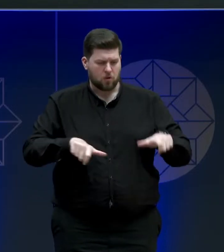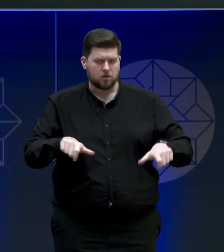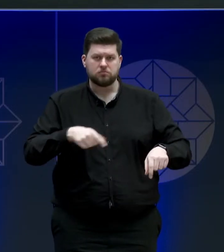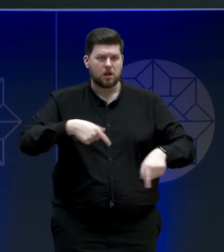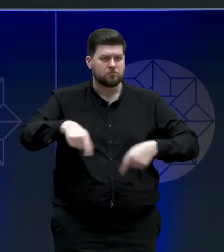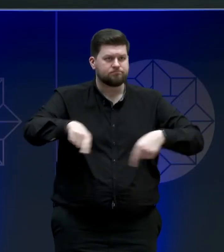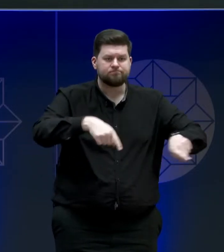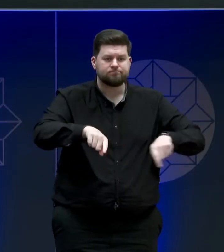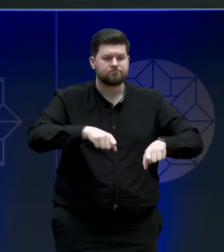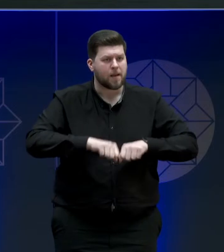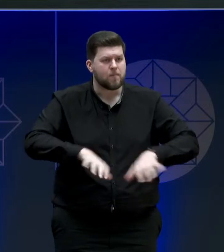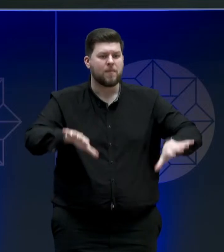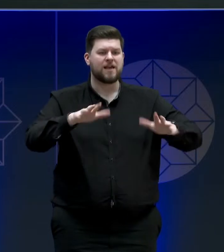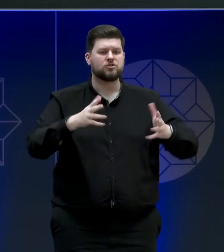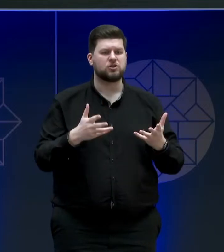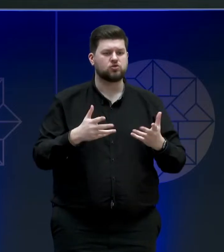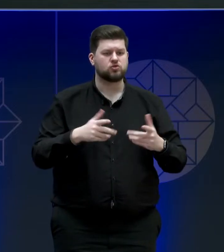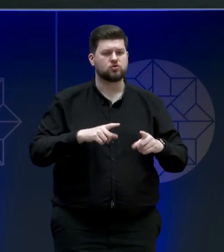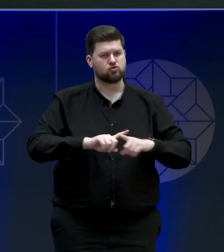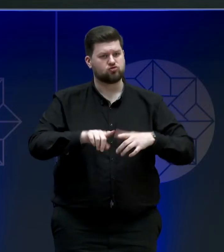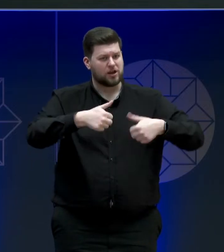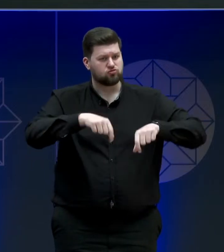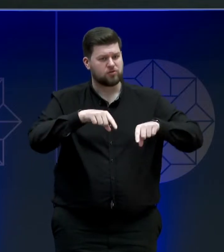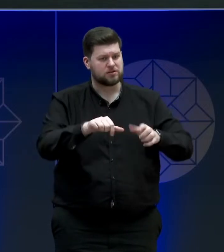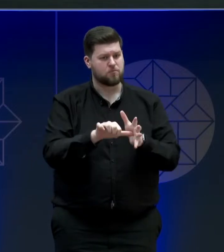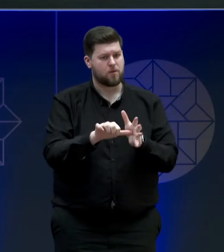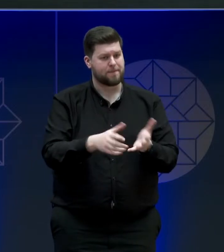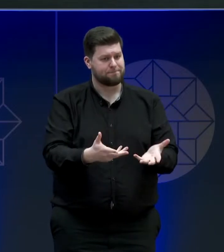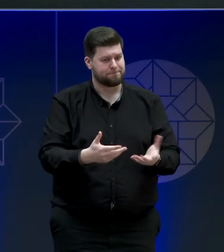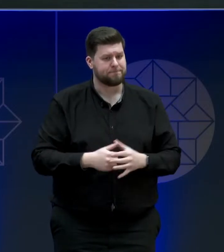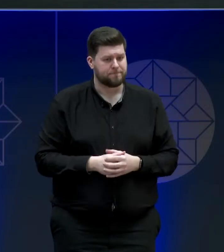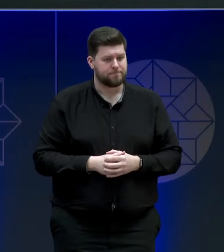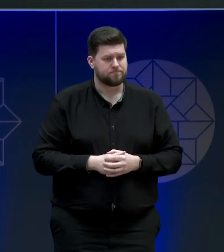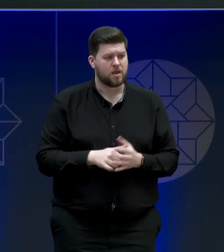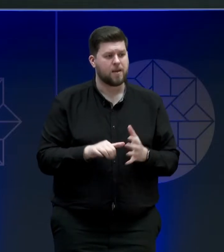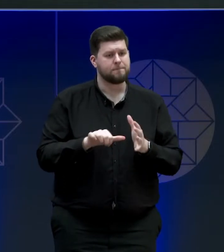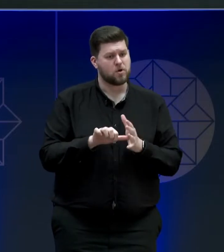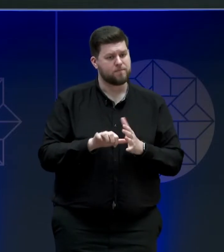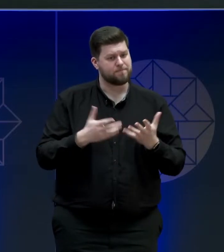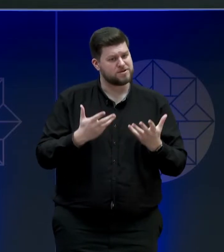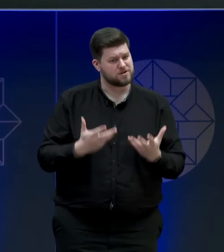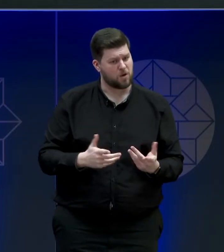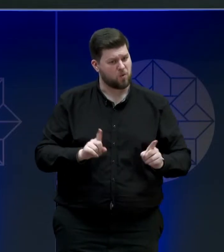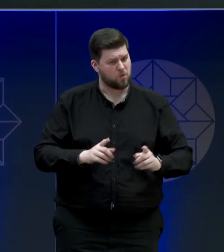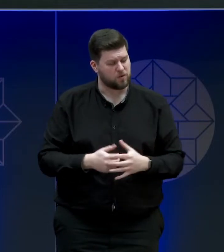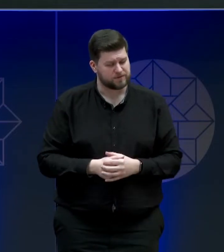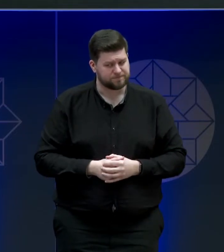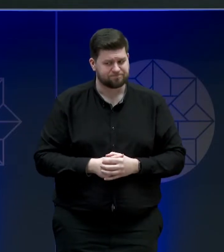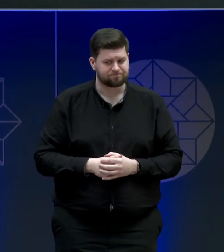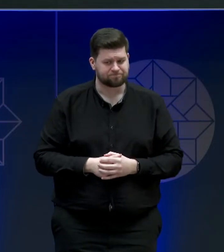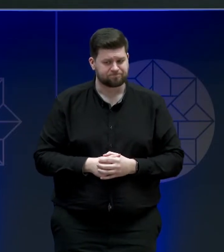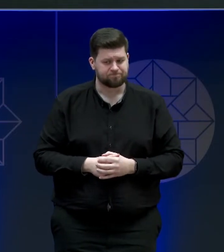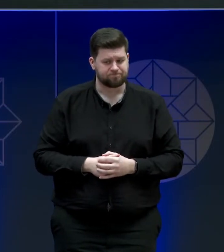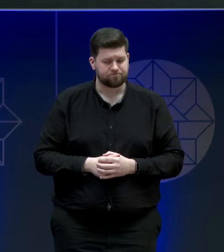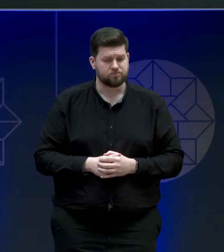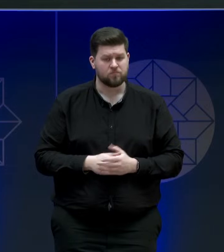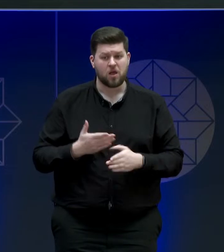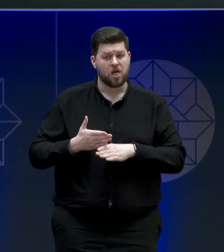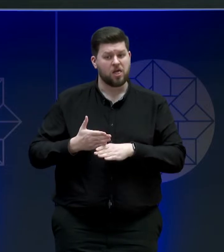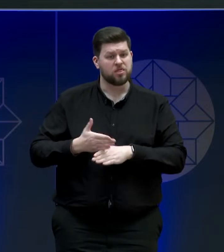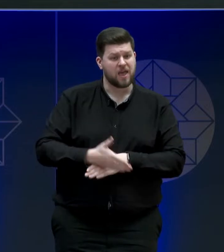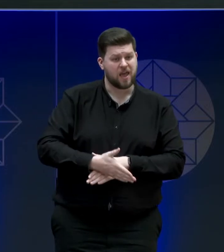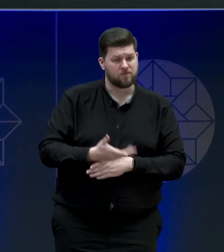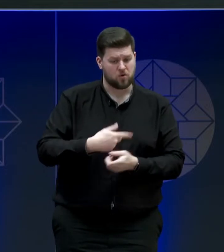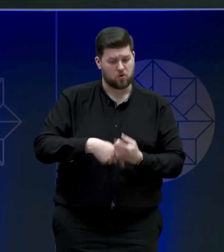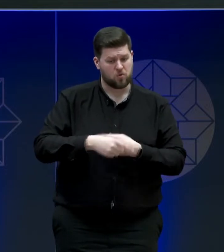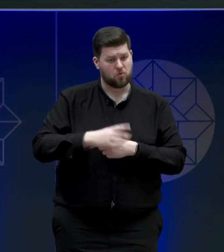resource to try to address this issue. The problem we've got now is that the effort that is